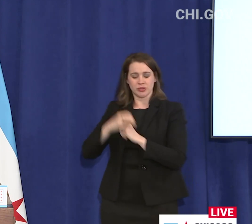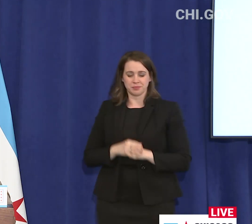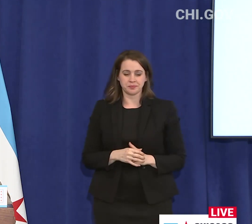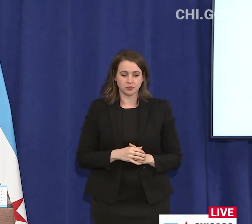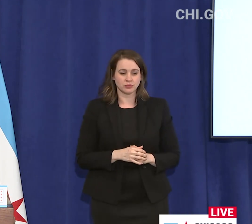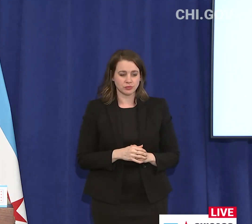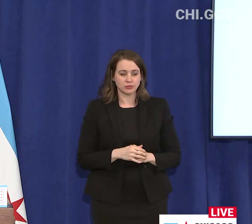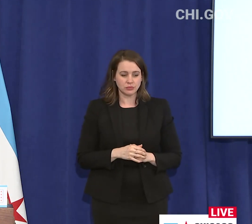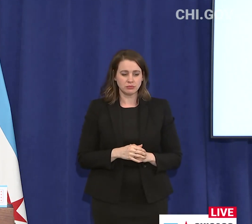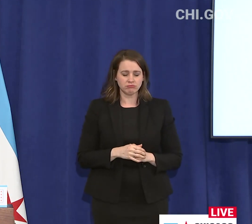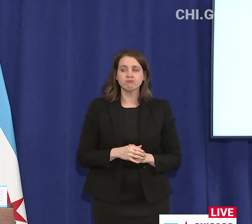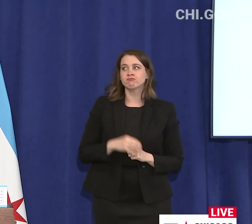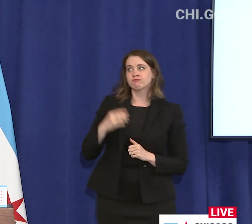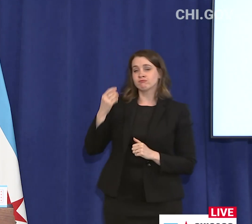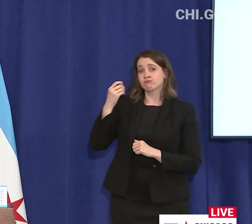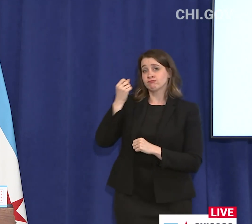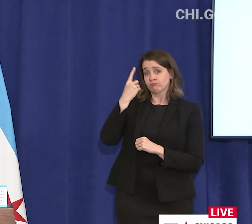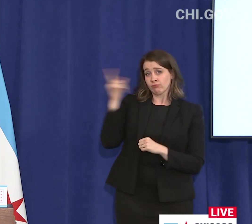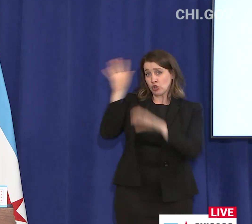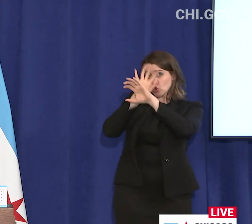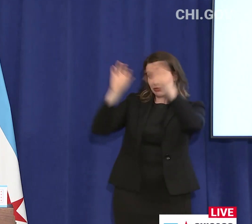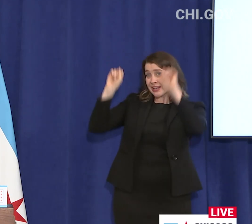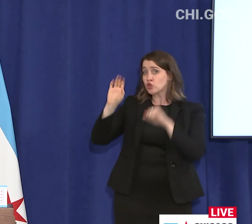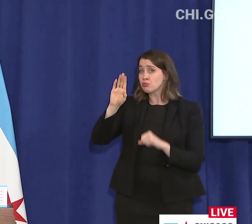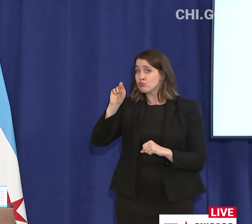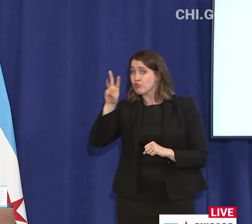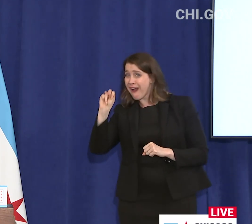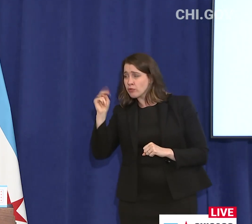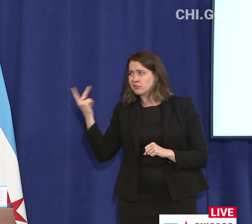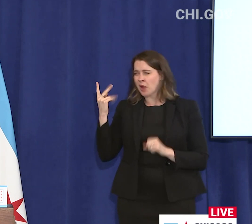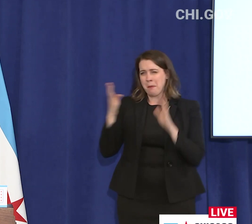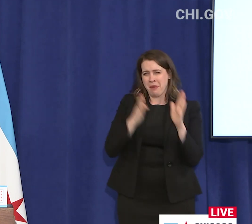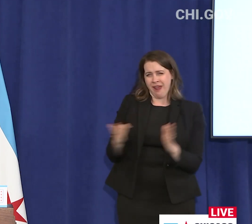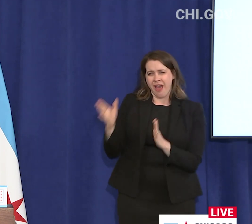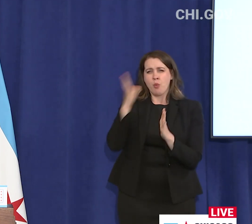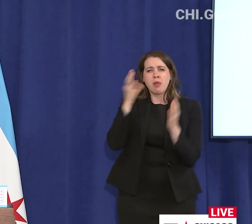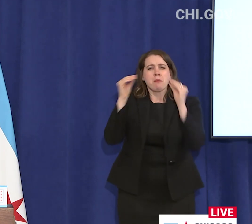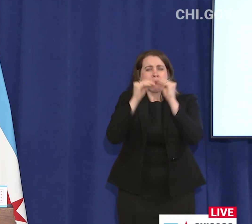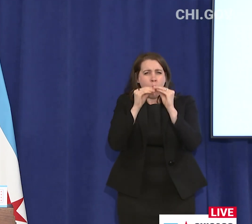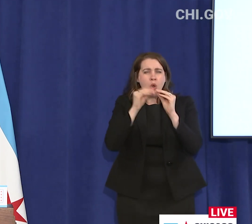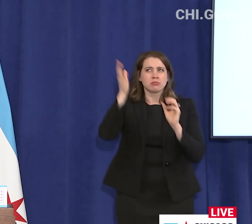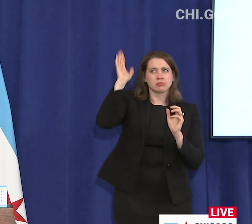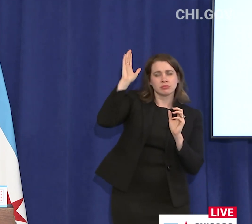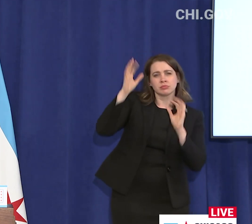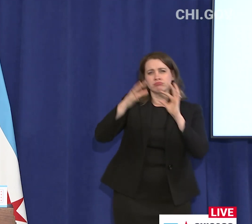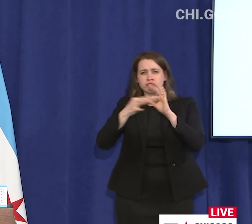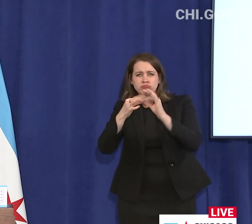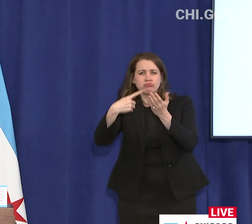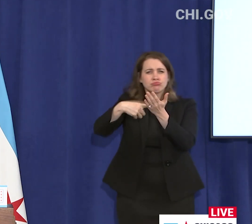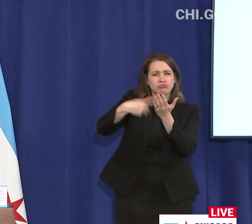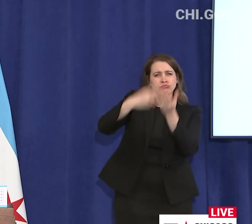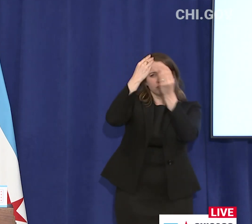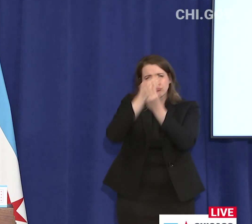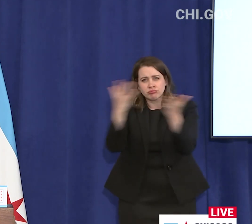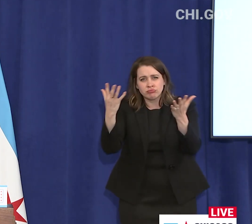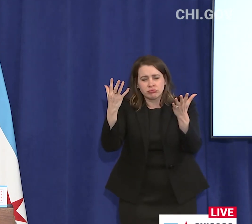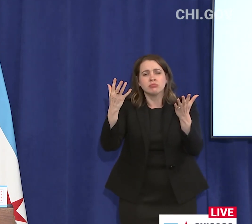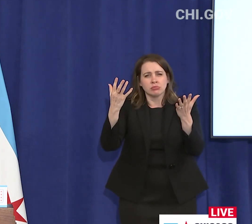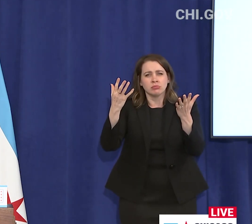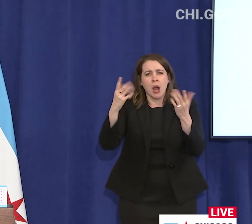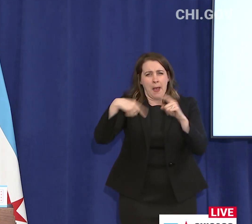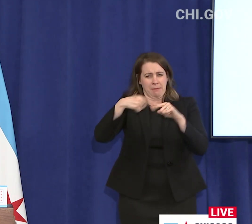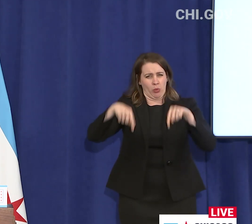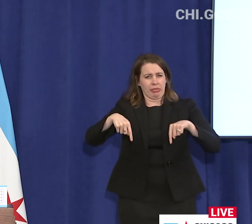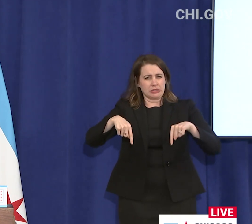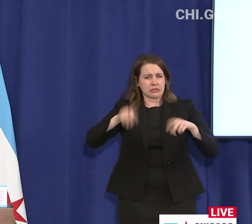both he and I will do to really speak to this moment. That's why I felt compelled at the beginning of this press conference to really